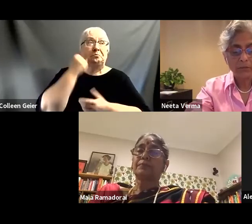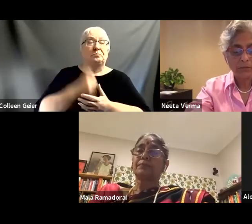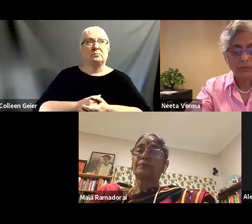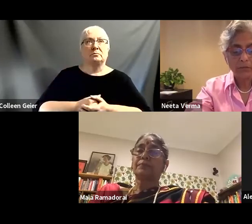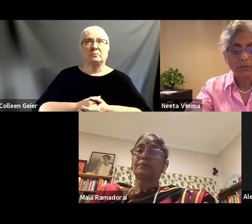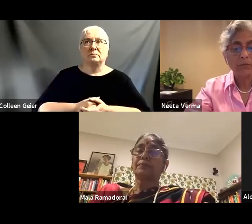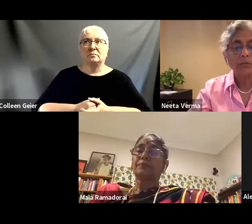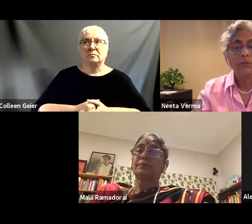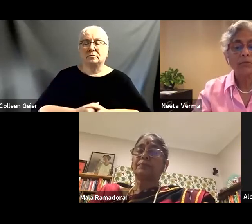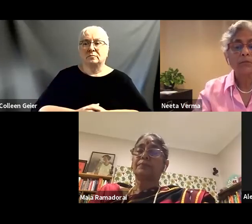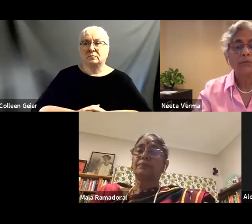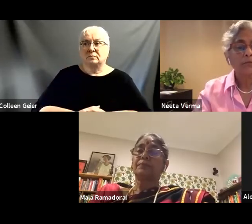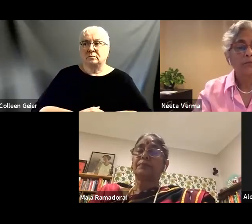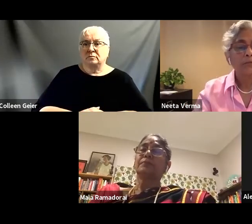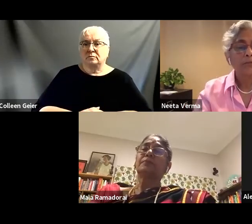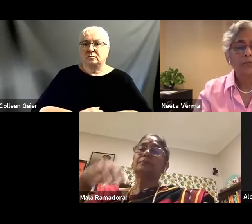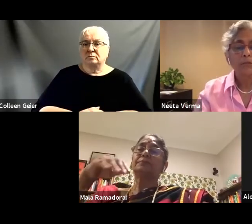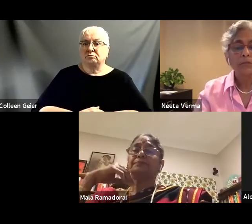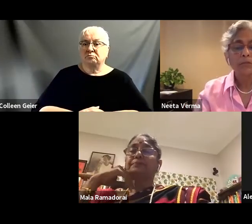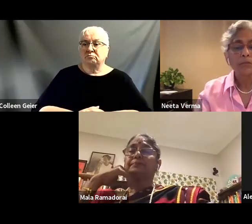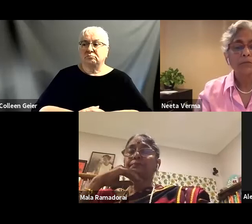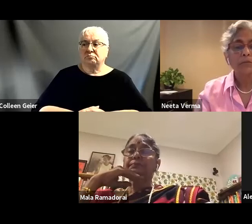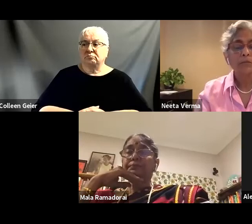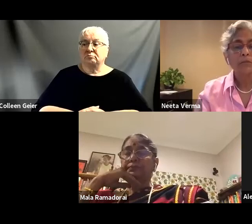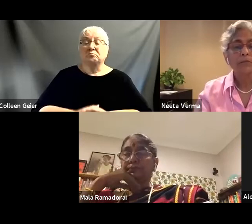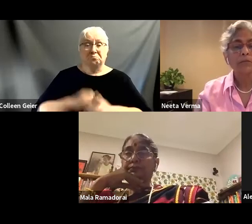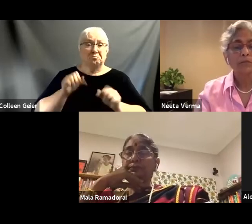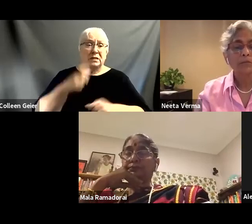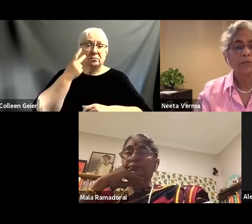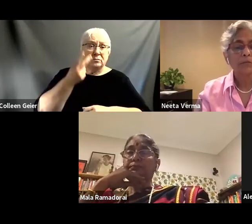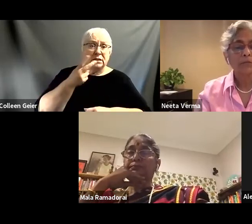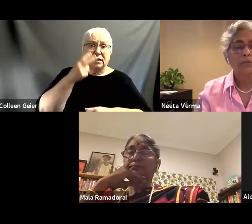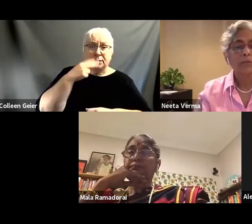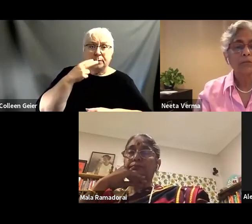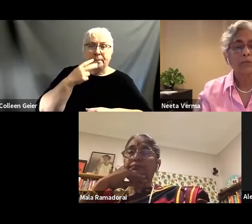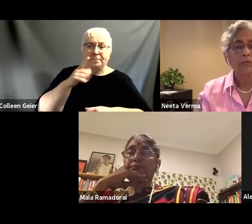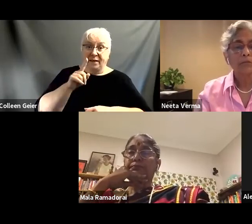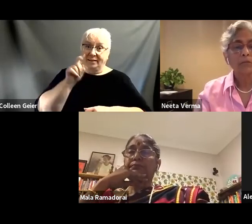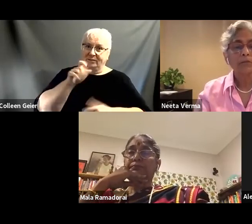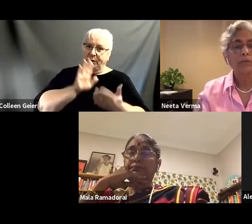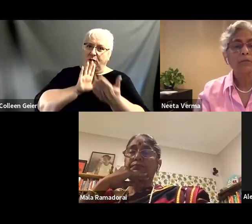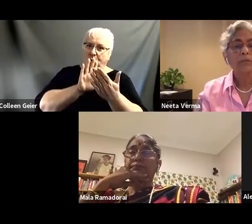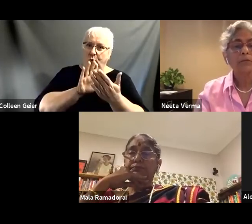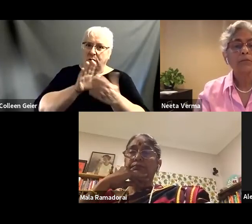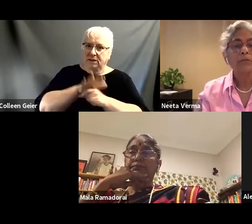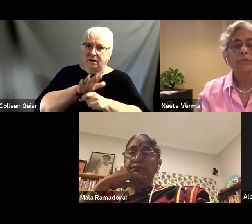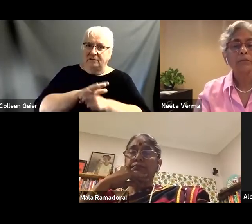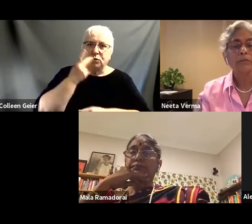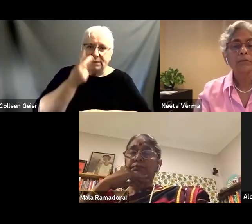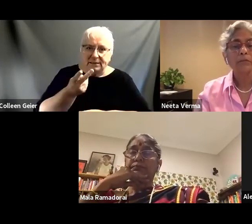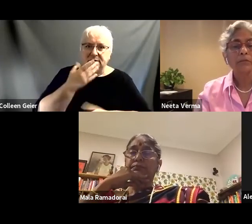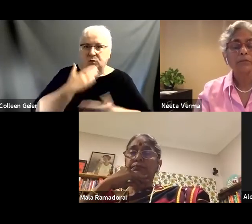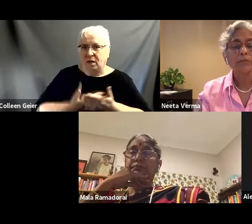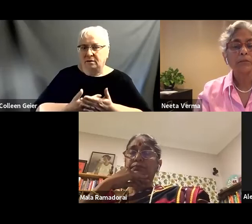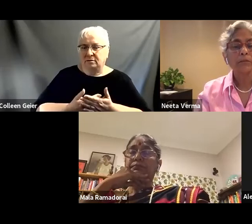there is an occasion where they are able to read somebody's lips, but they need to be close enough to be able to do that.